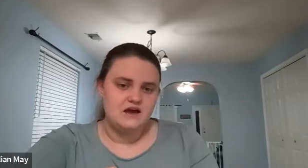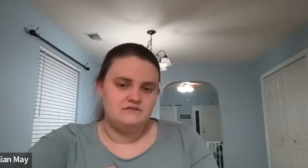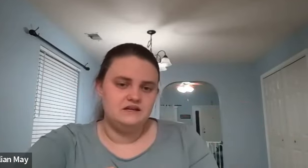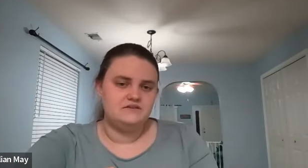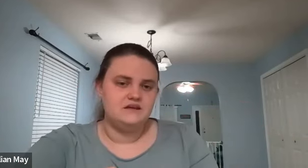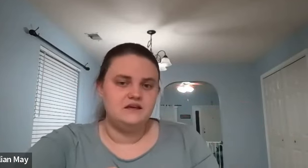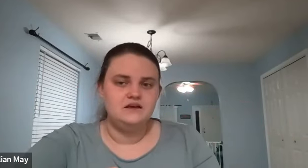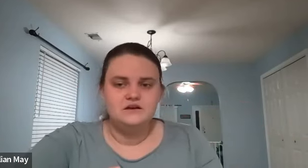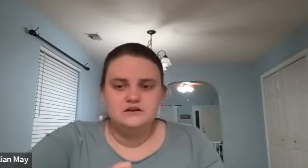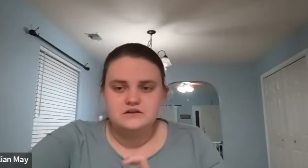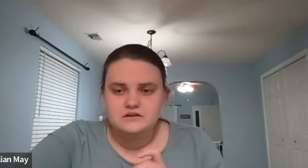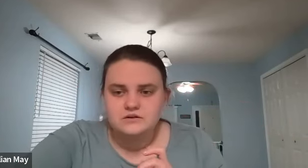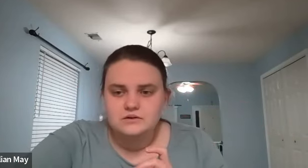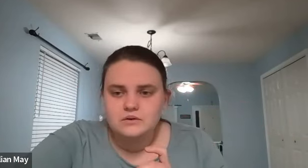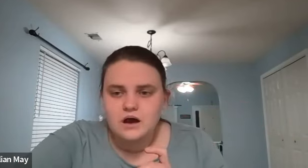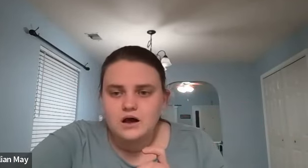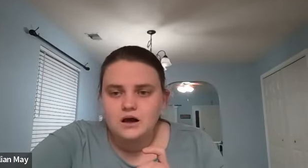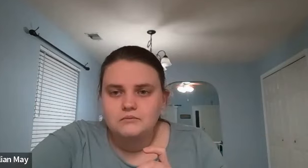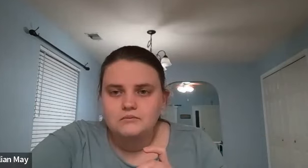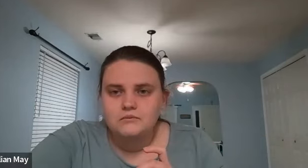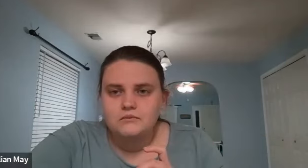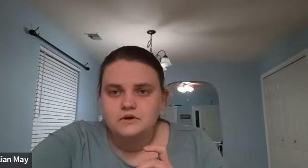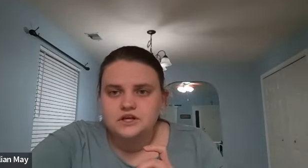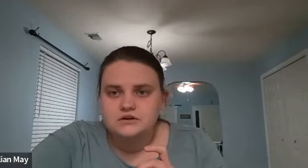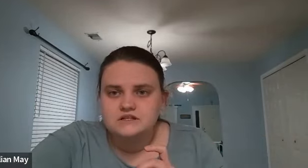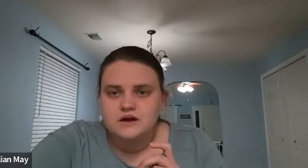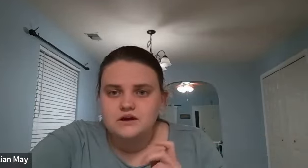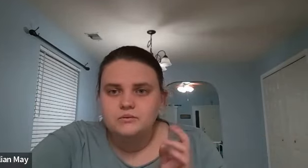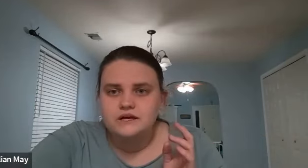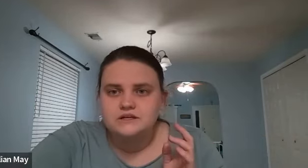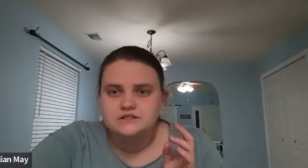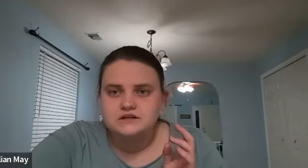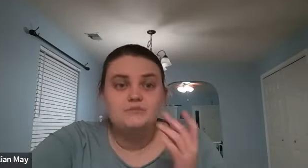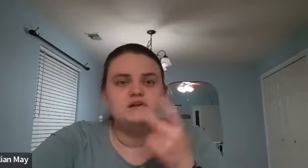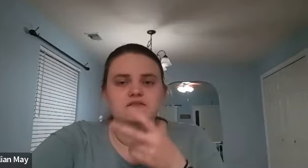have? Anything you are curious about or wish? I'm reading the